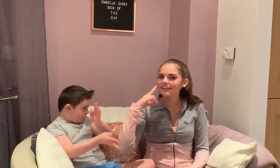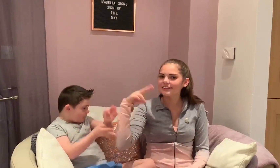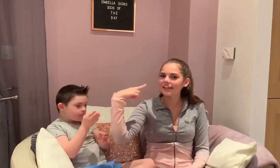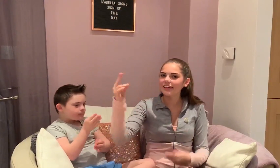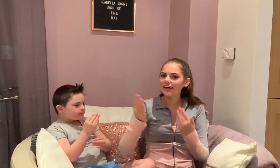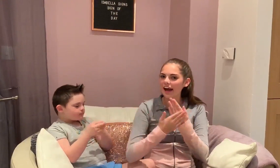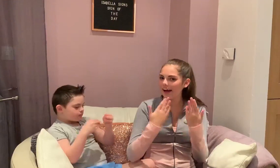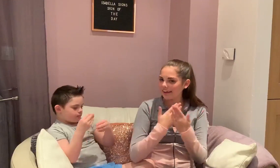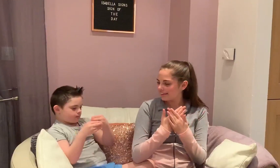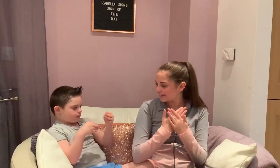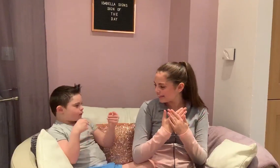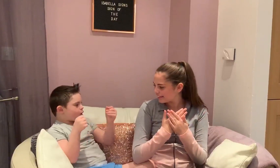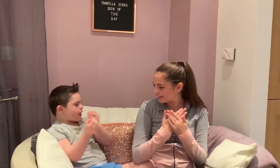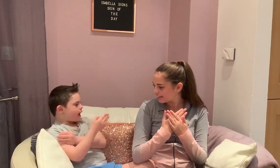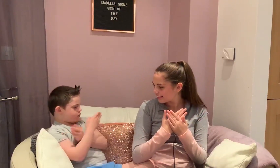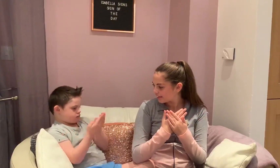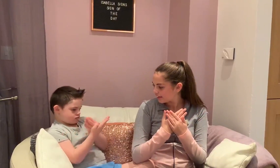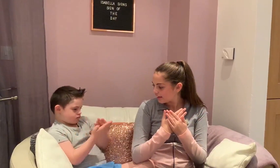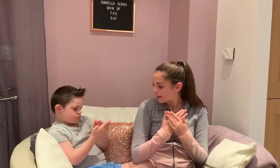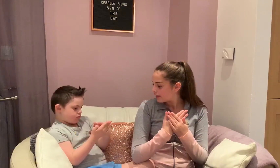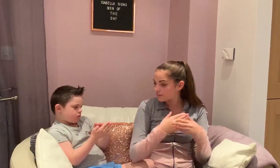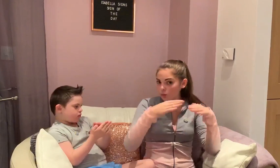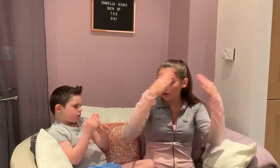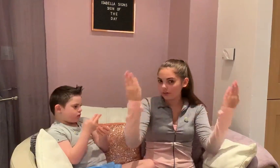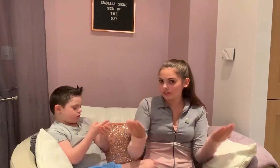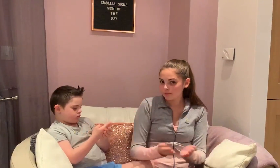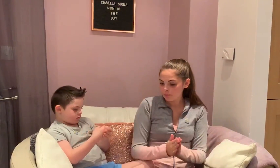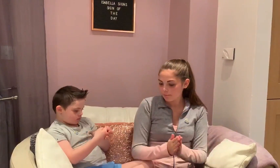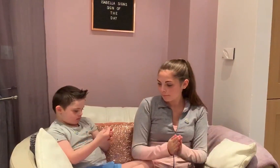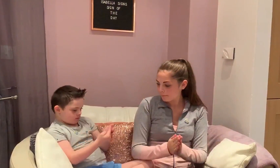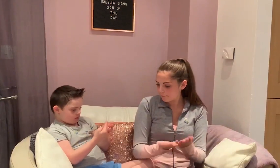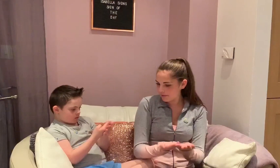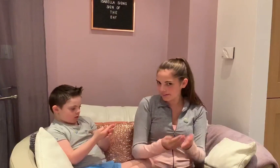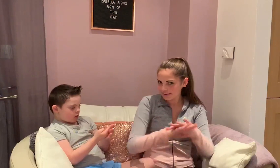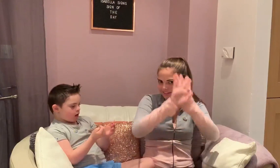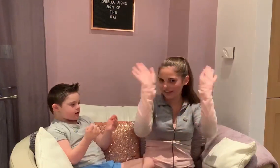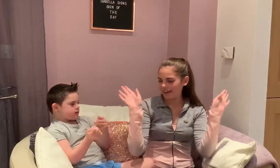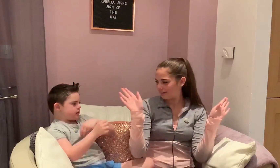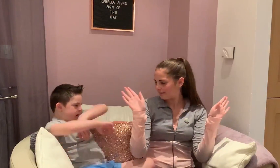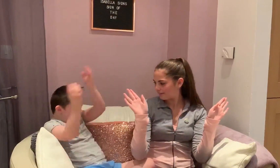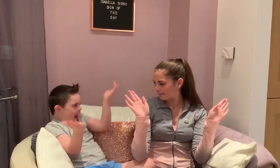and Singing Hands for World Book Day.